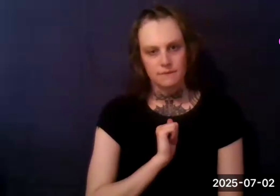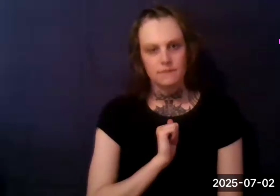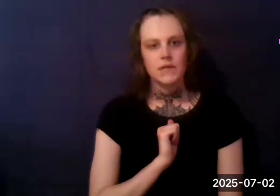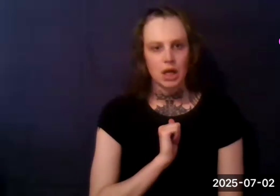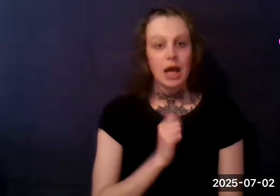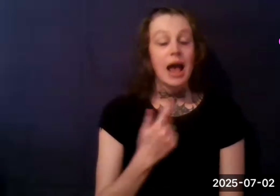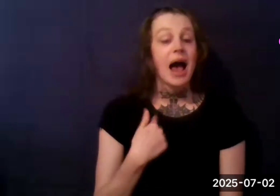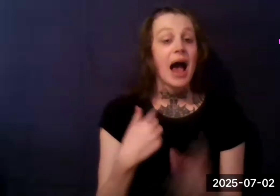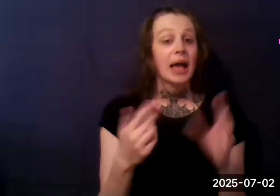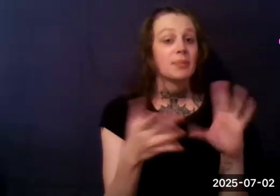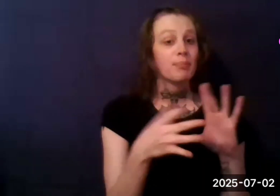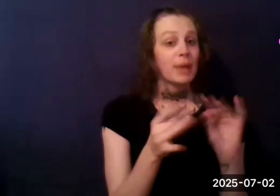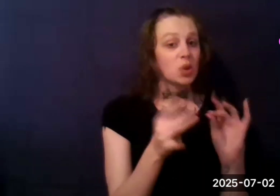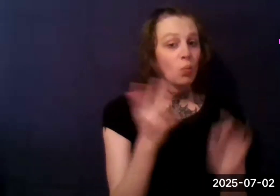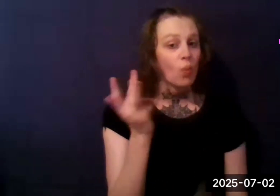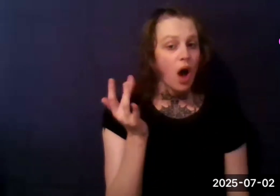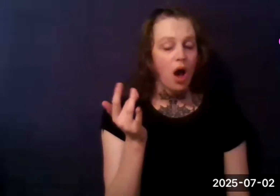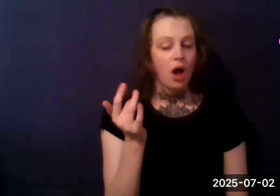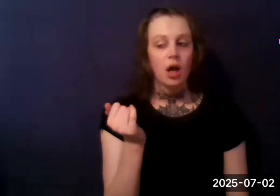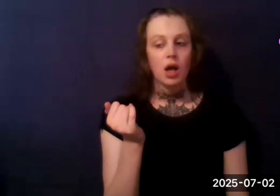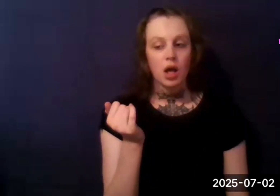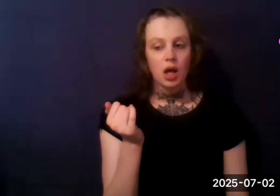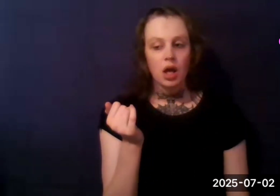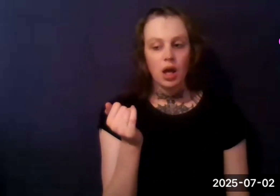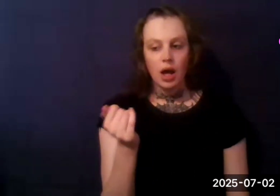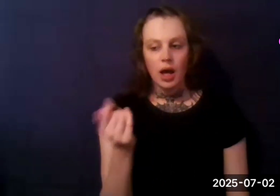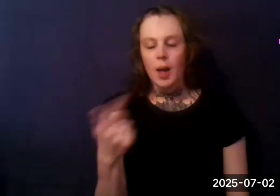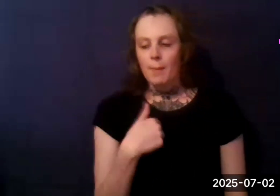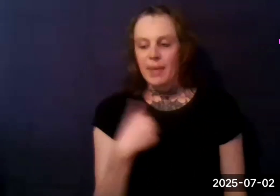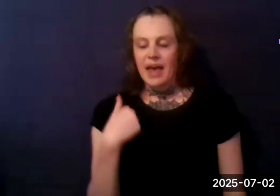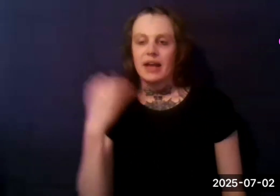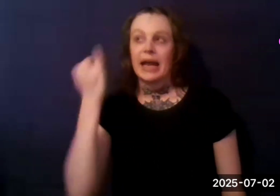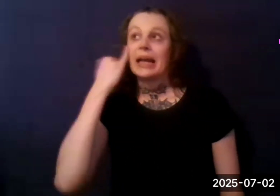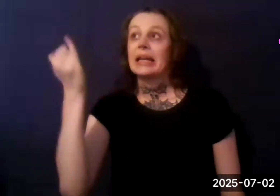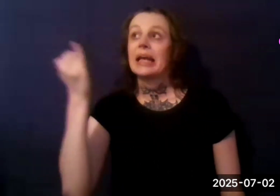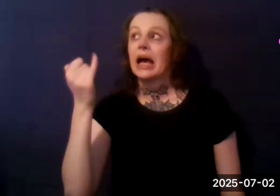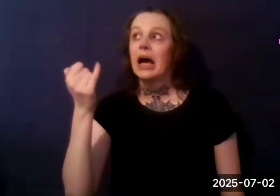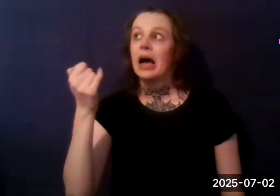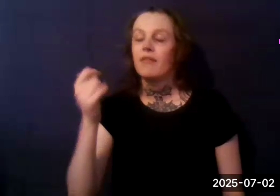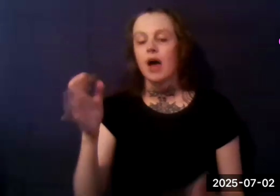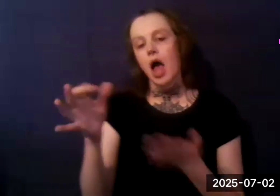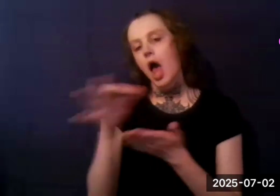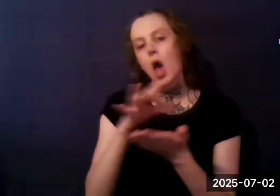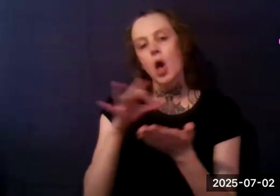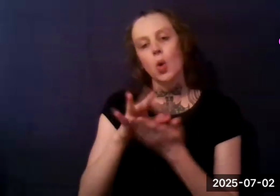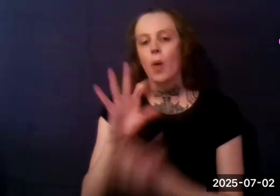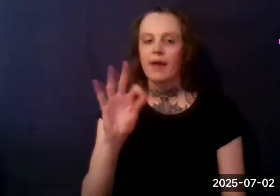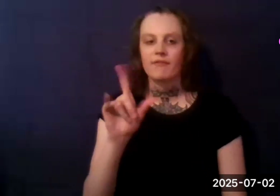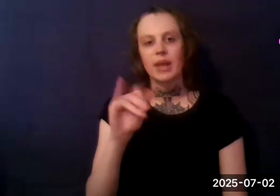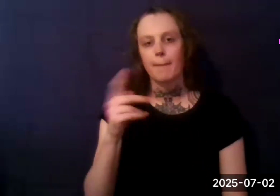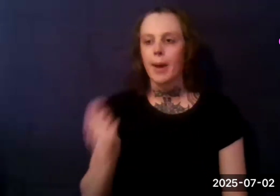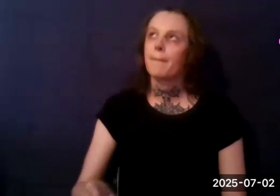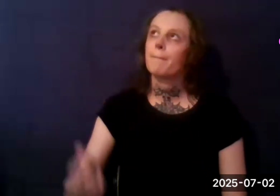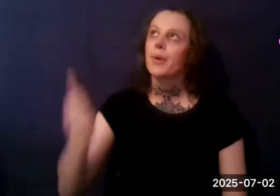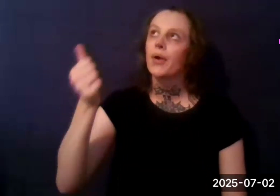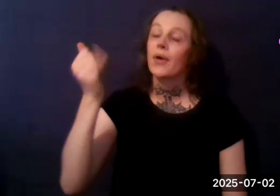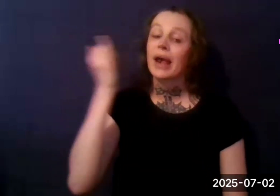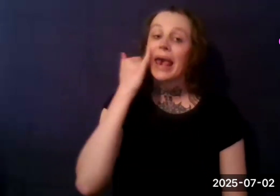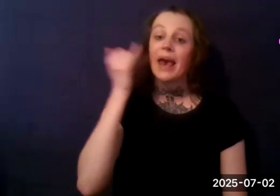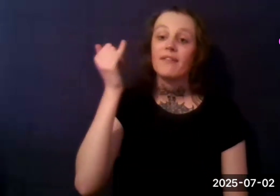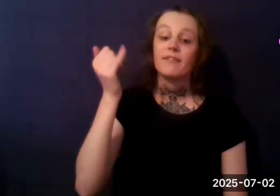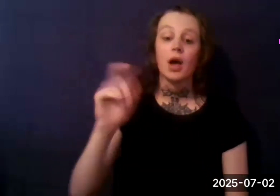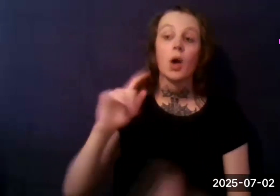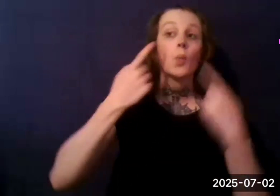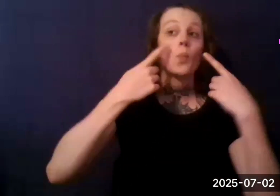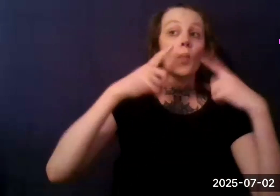because I had this idea of a coin flip of, if this works, then obviously no more. But if it